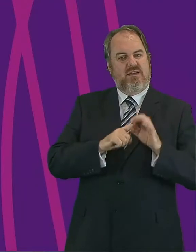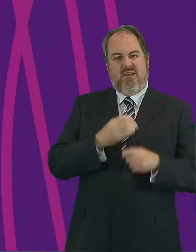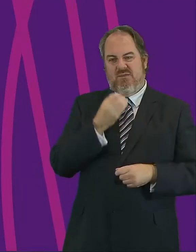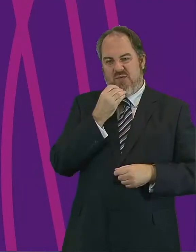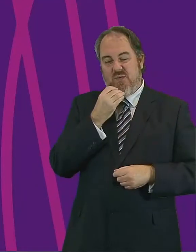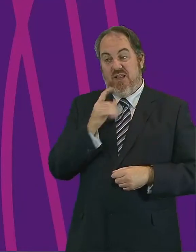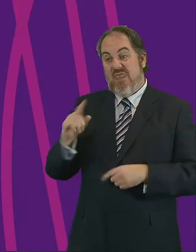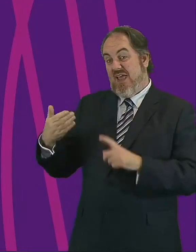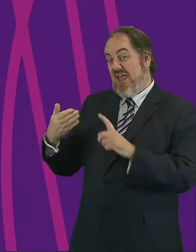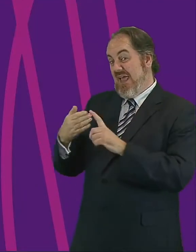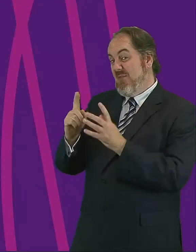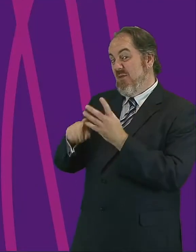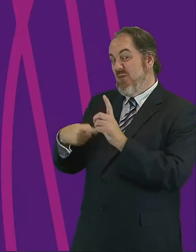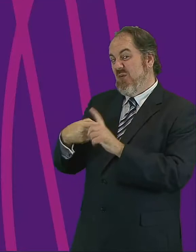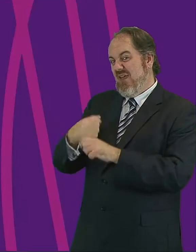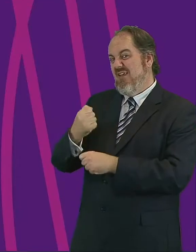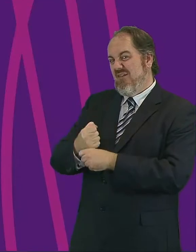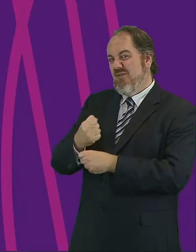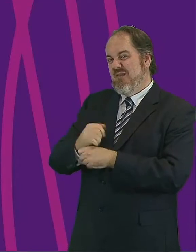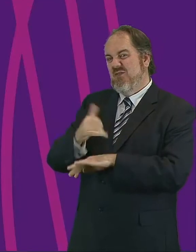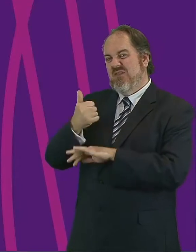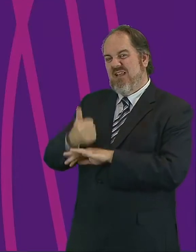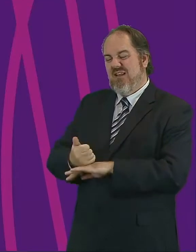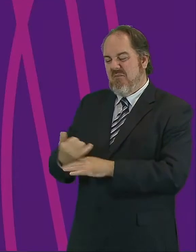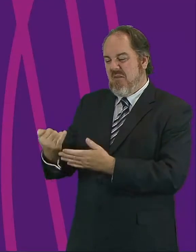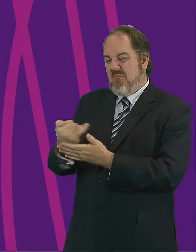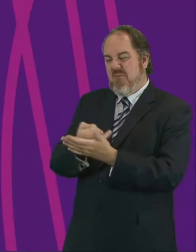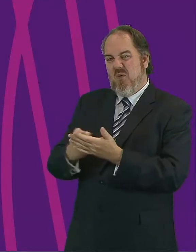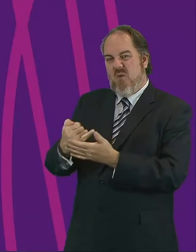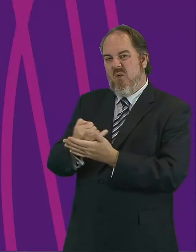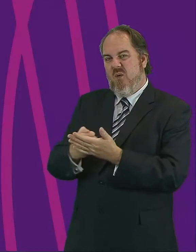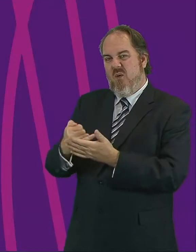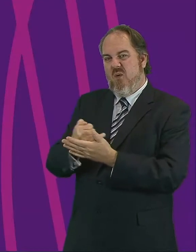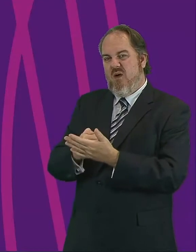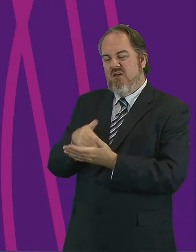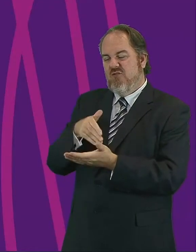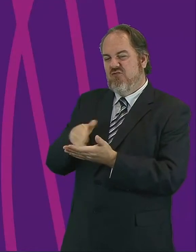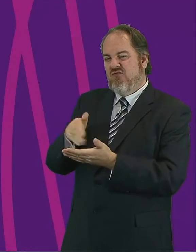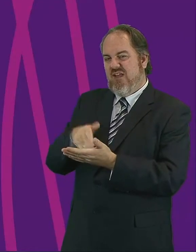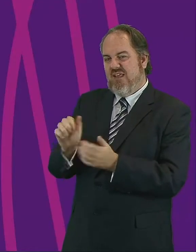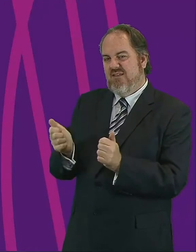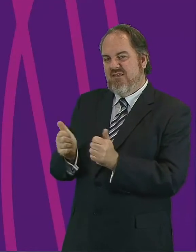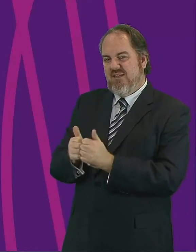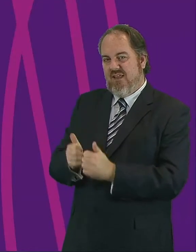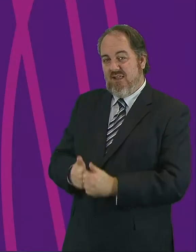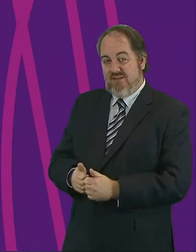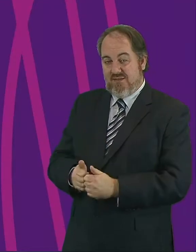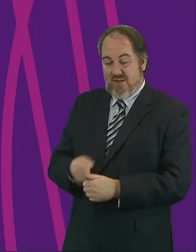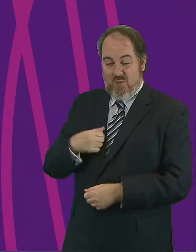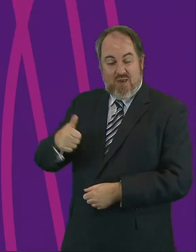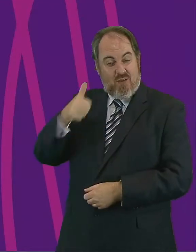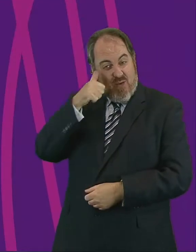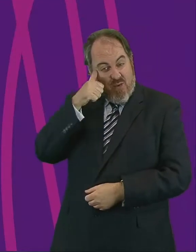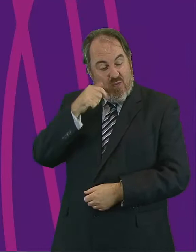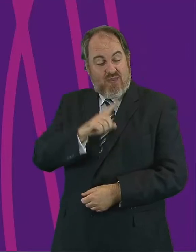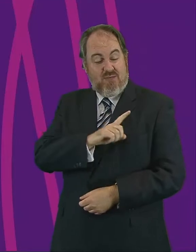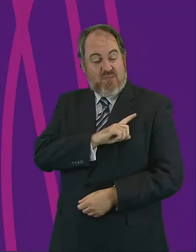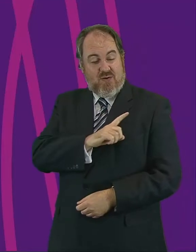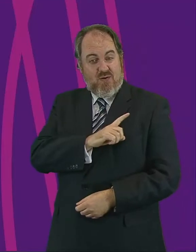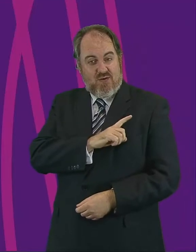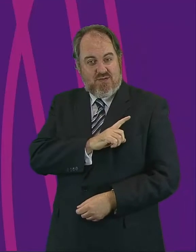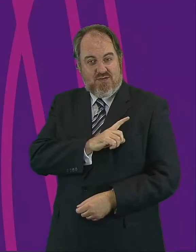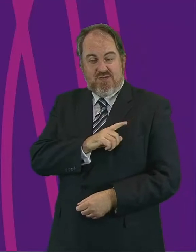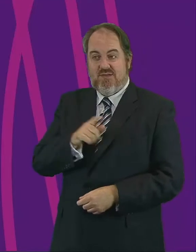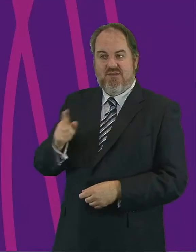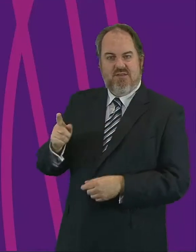deals. That point was made effectively by the distinguished European jurist Sir David Edward, when he observed the principles of mutual